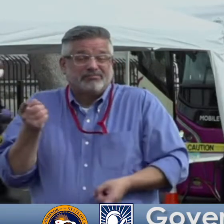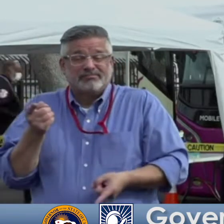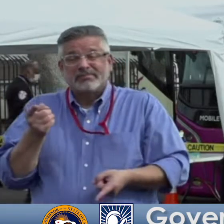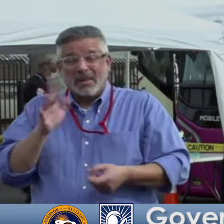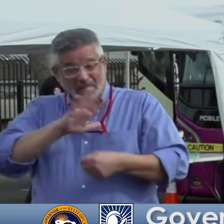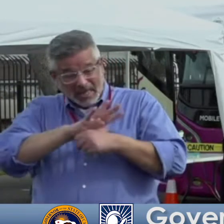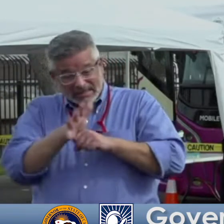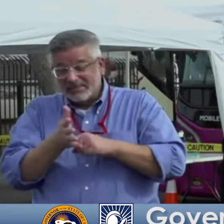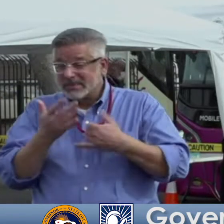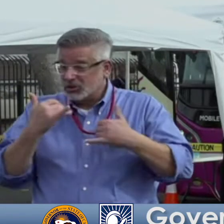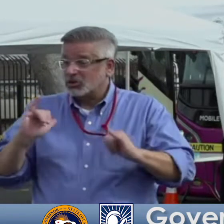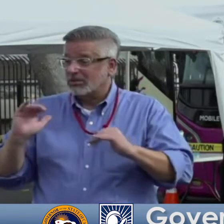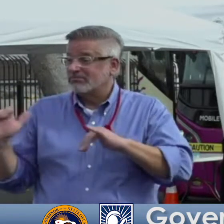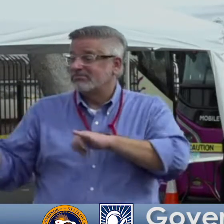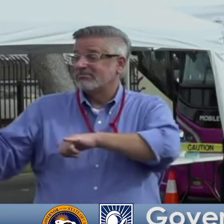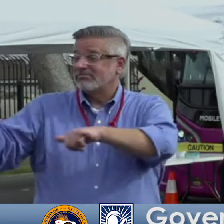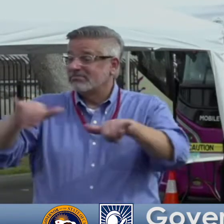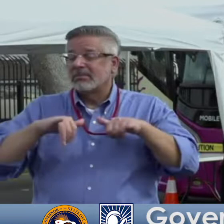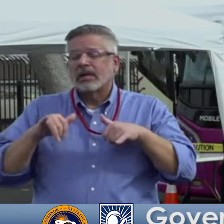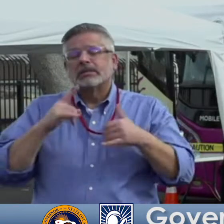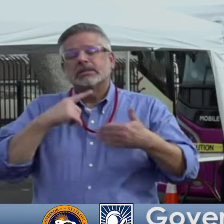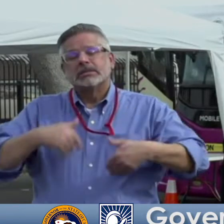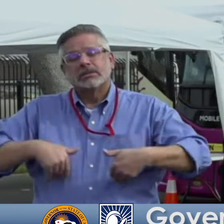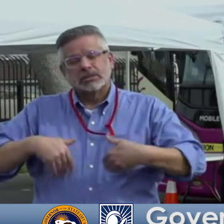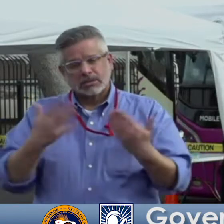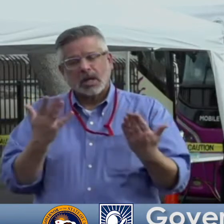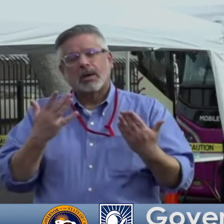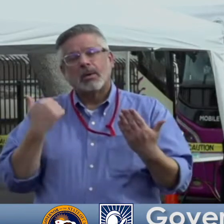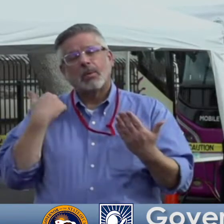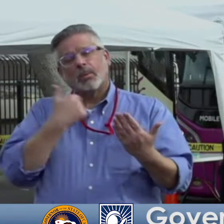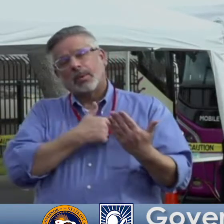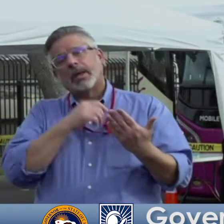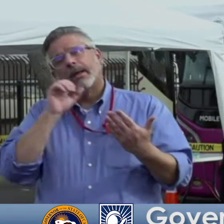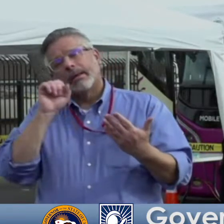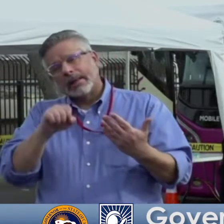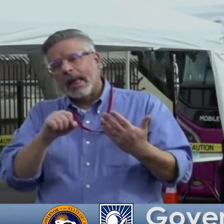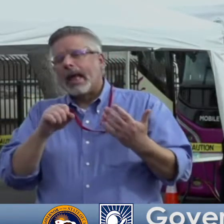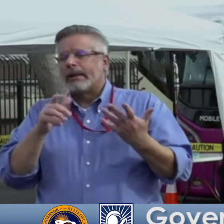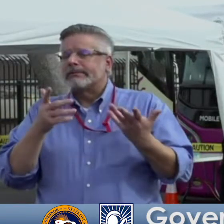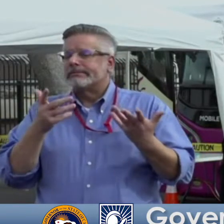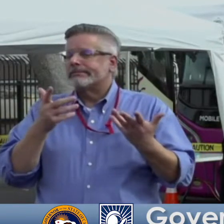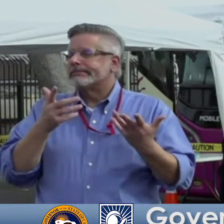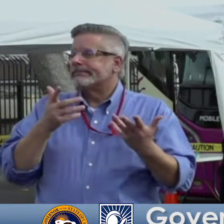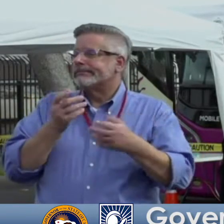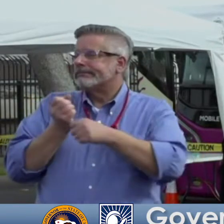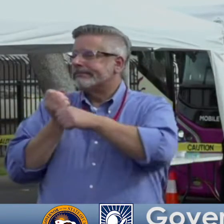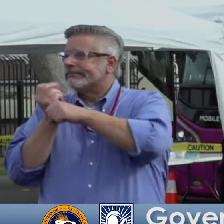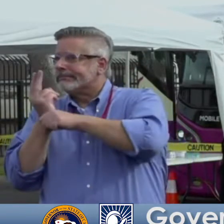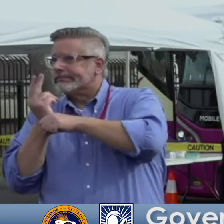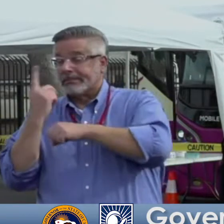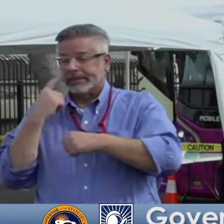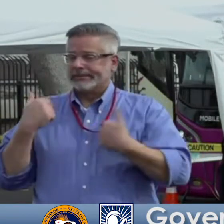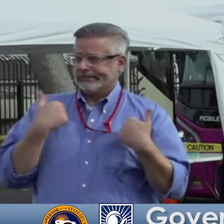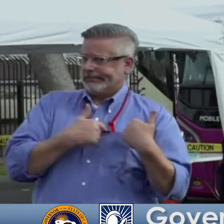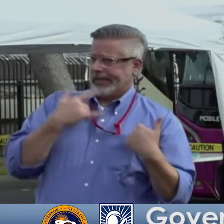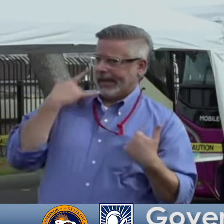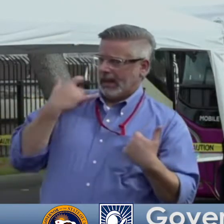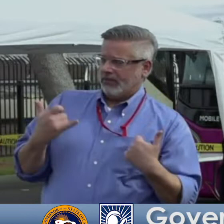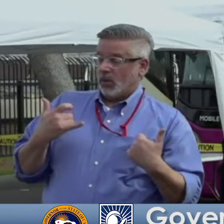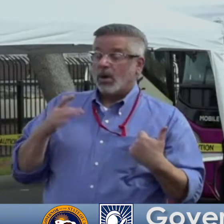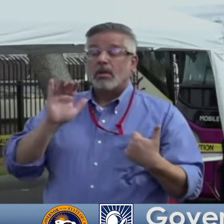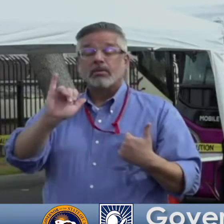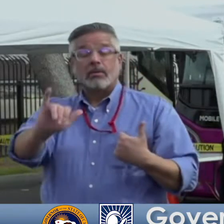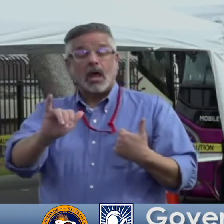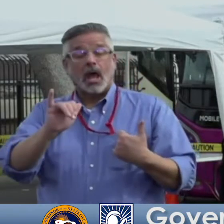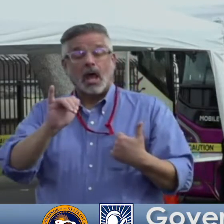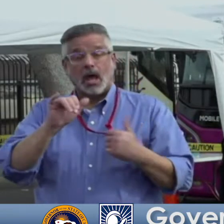suggesting otherwise, but I am suggesting we are able to punch above our weight because we're California. In order to continue to